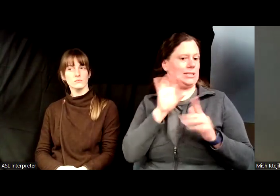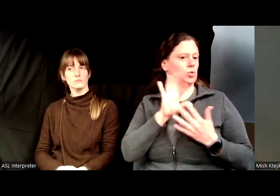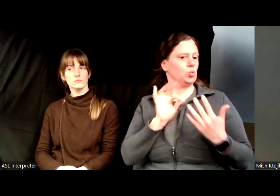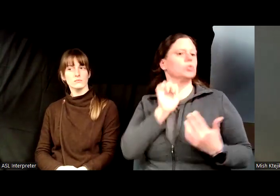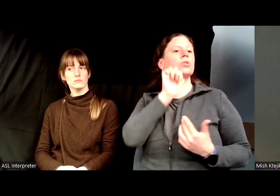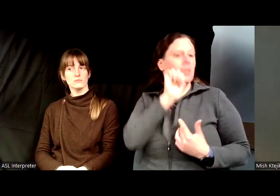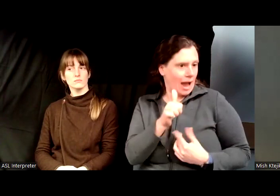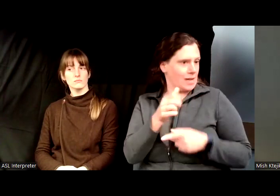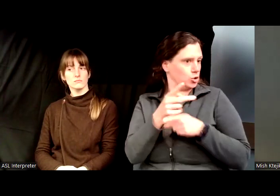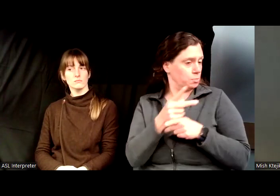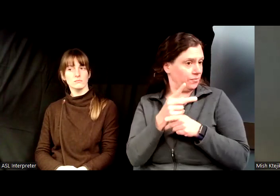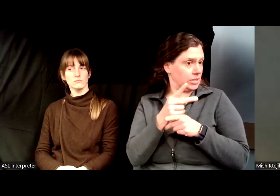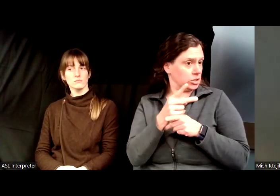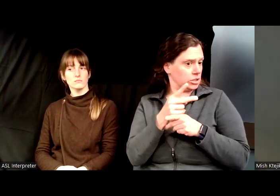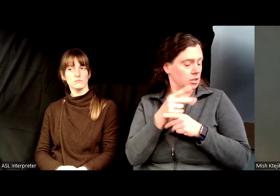know,